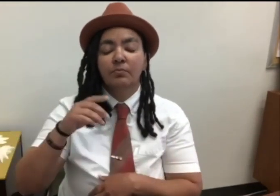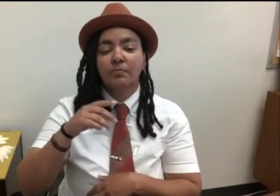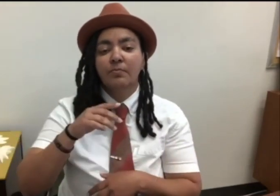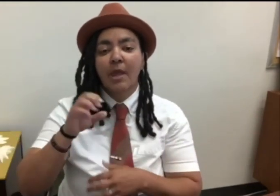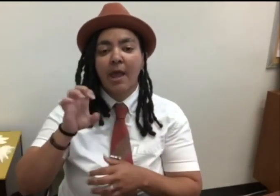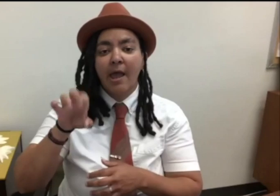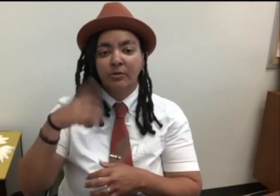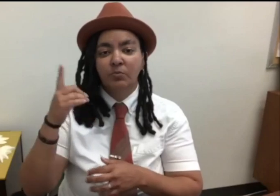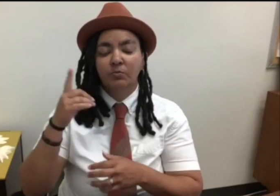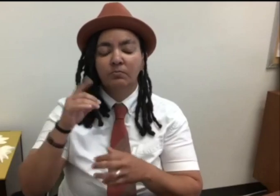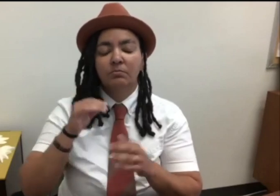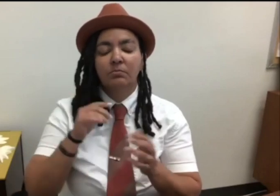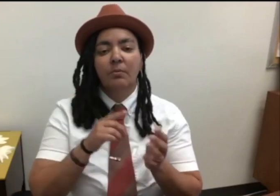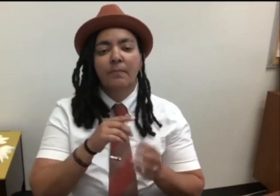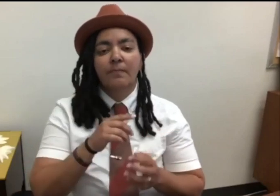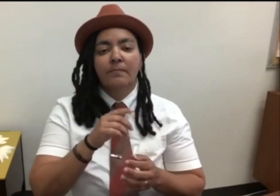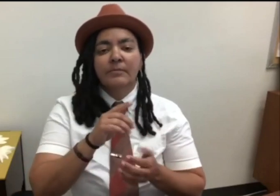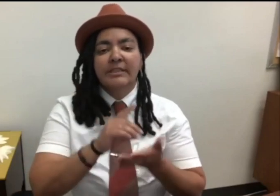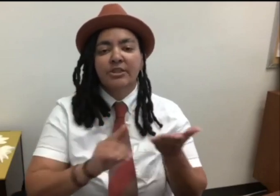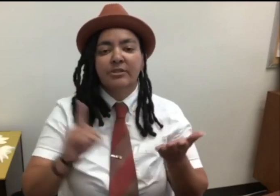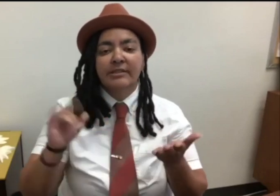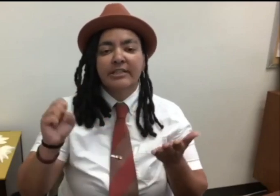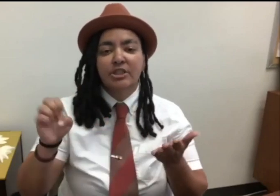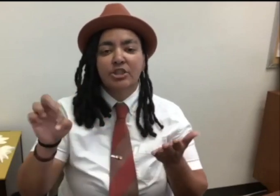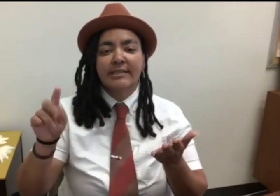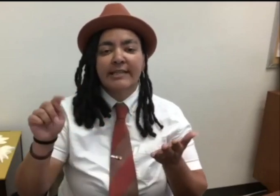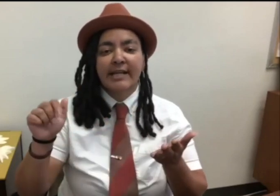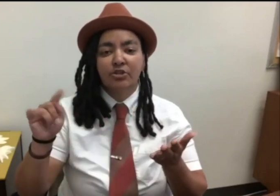known what I know now much sooner in my life.